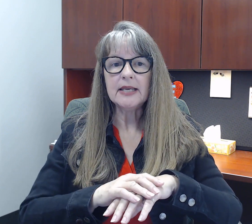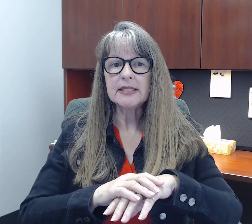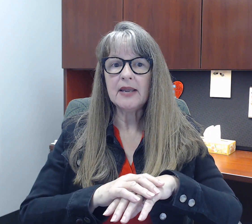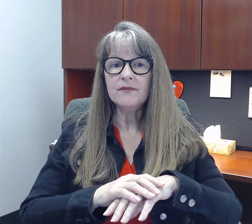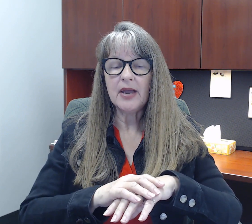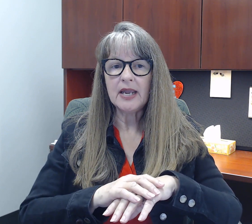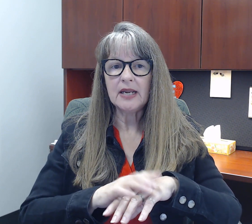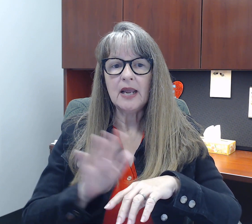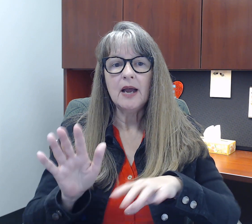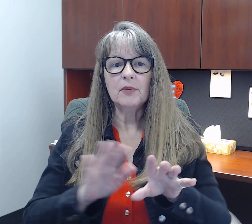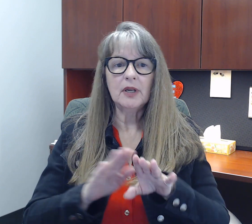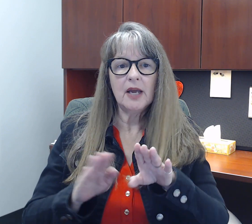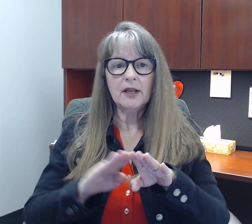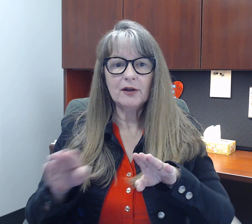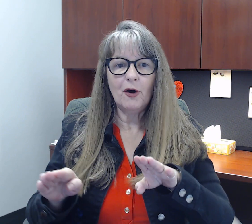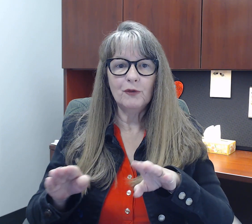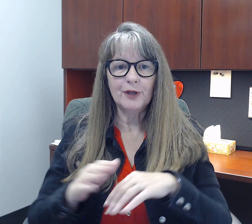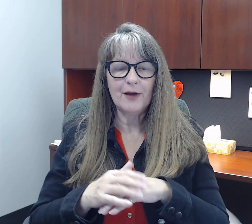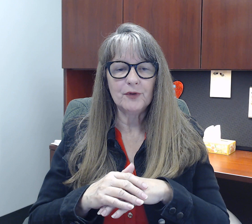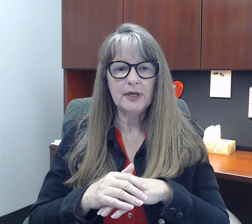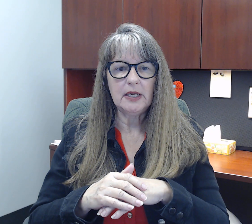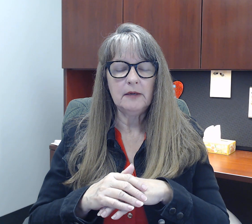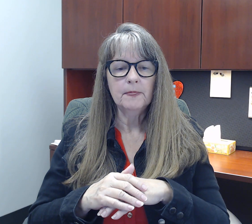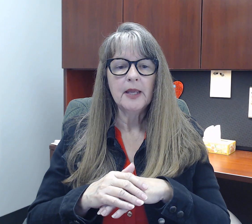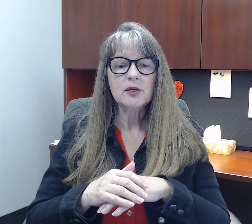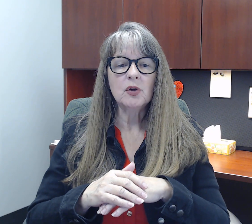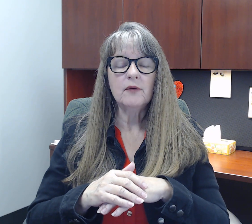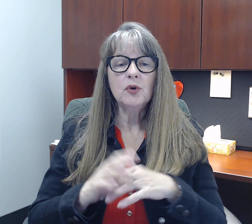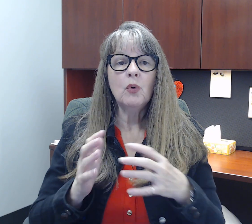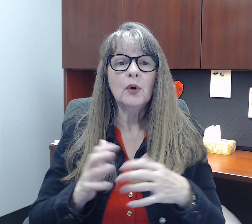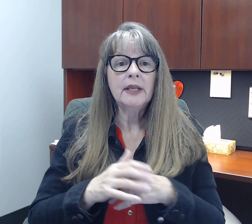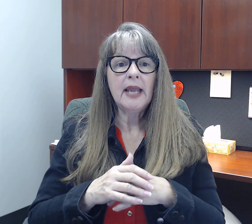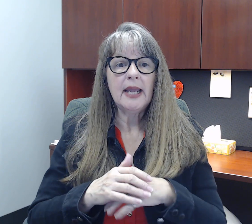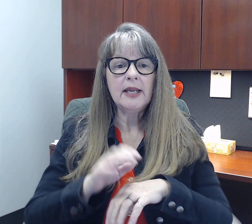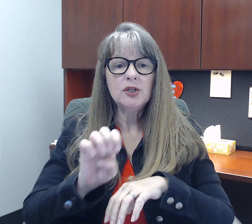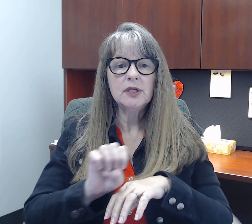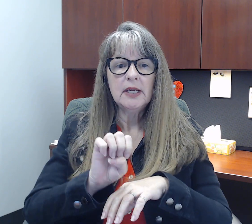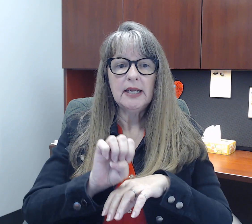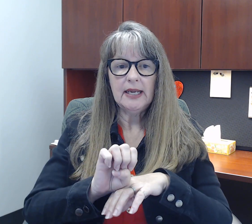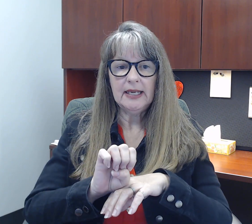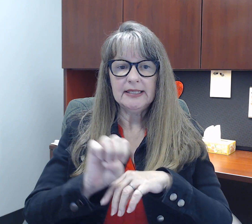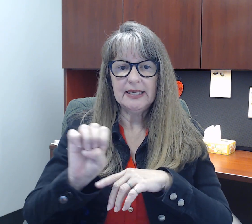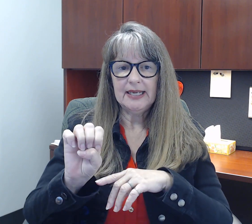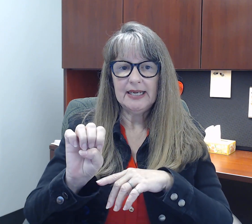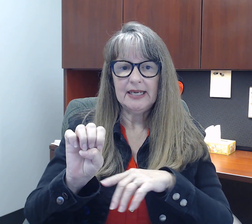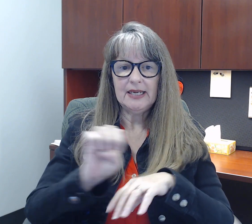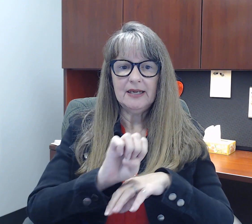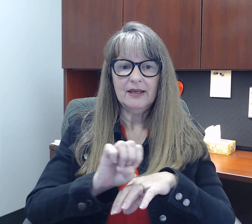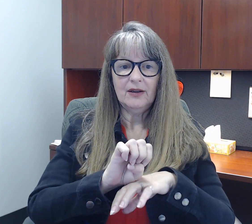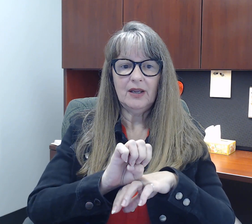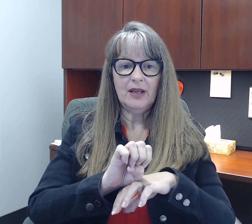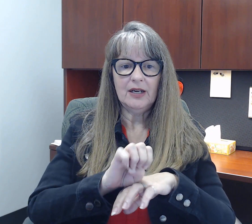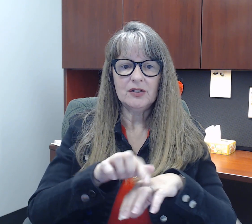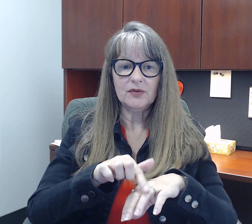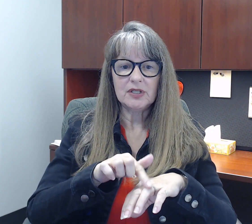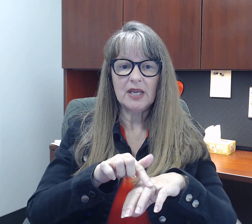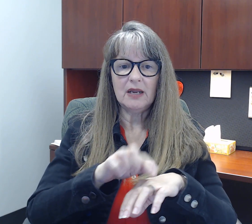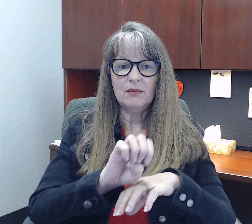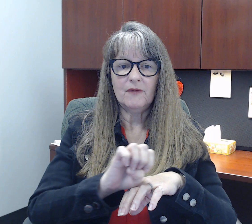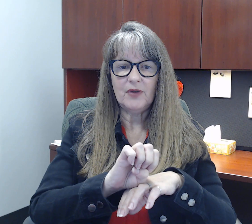same vein, I'm going to kind of overlap for E. So if you are engaged, it's an E, and it's on the same finger